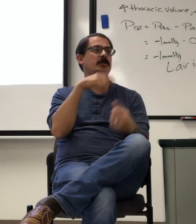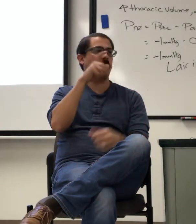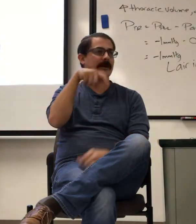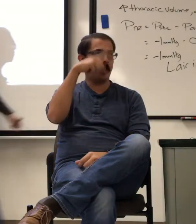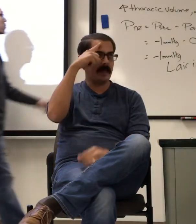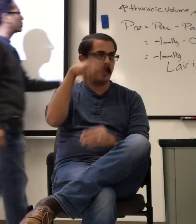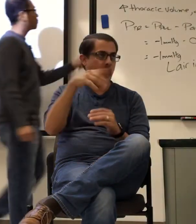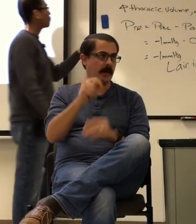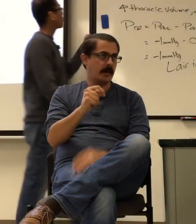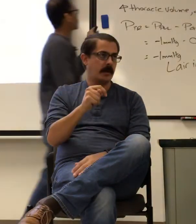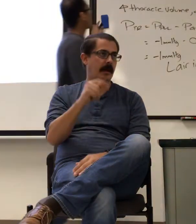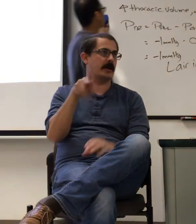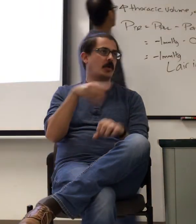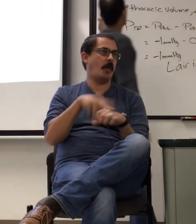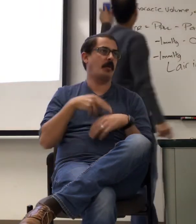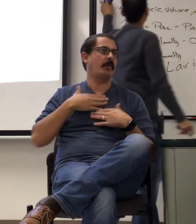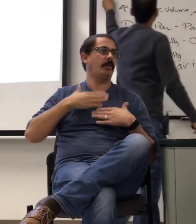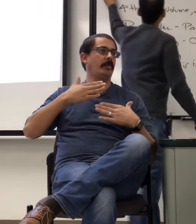you're doing now.